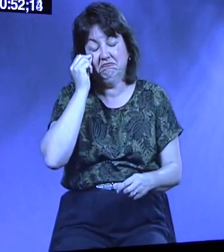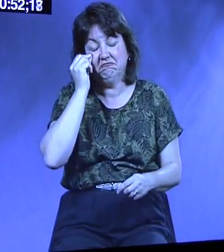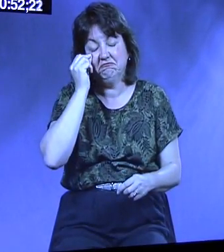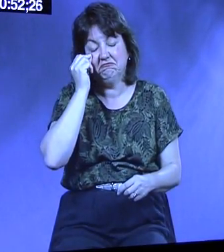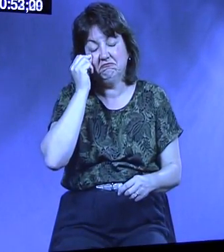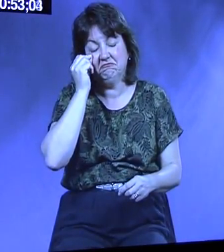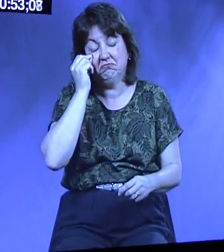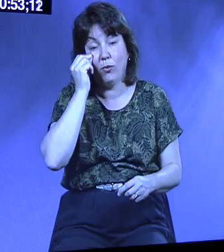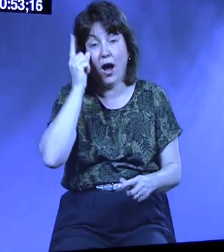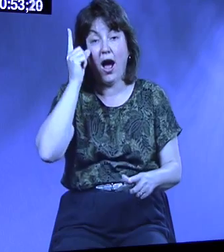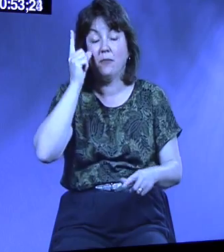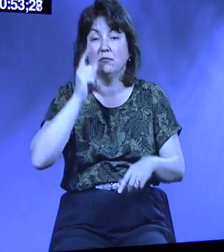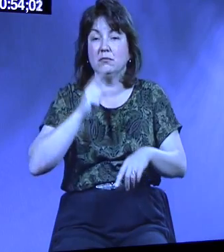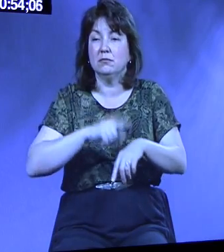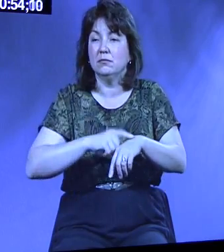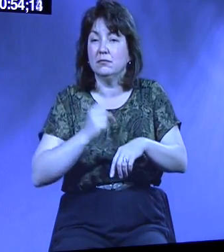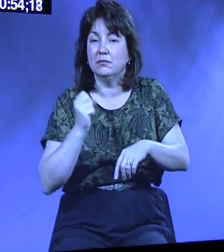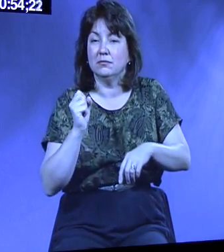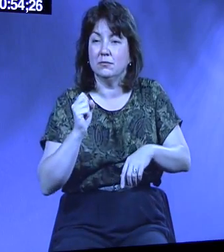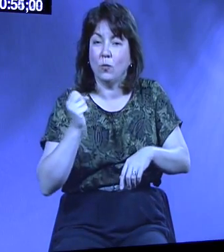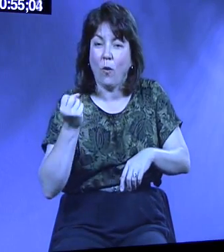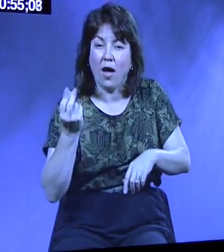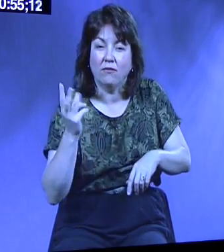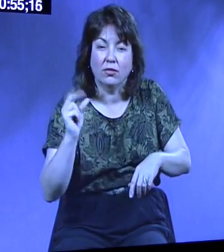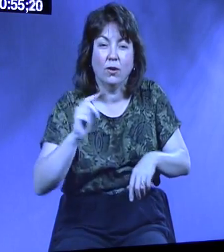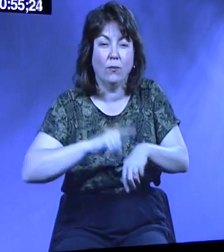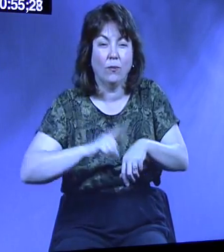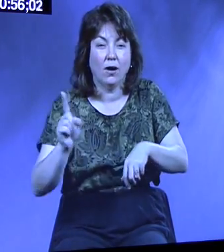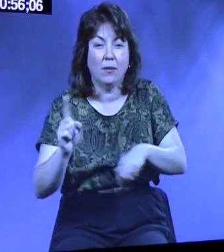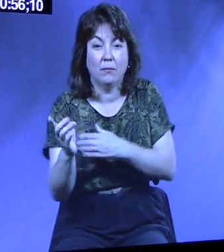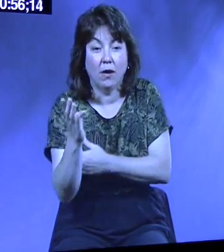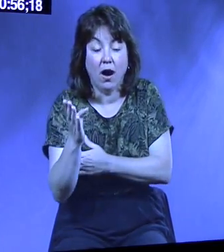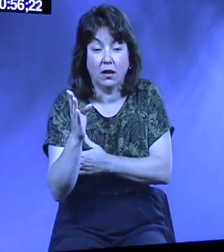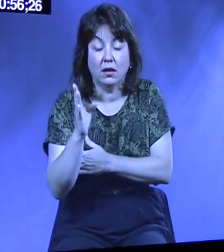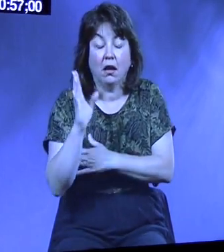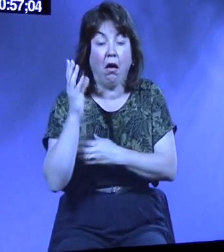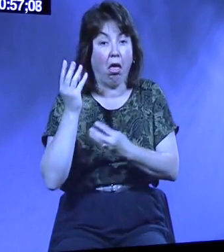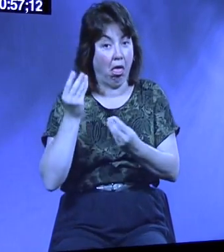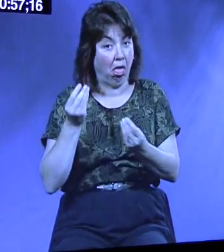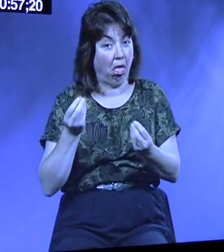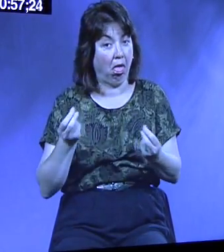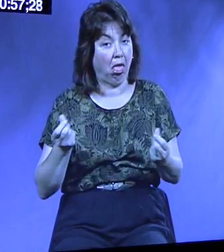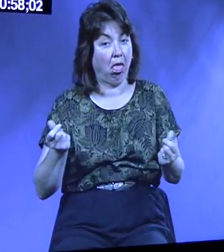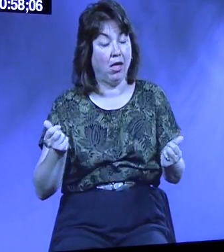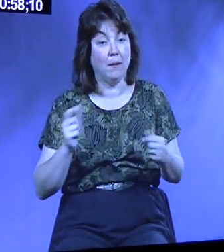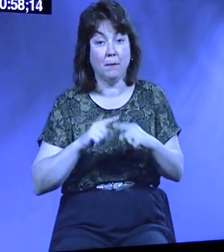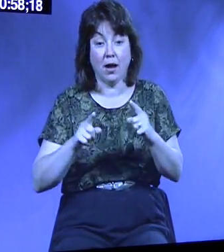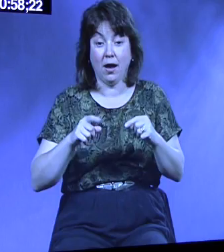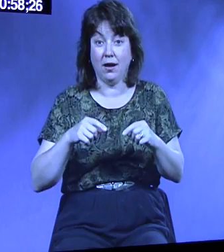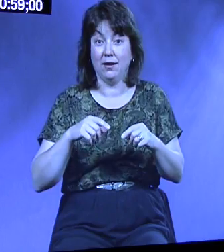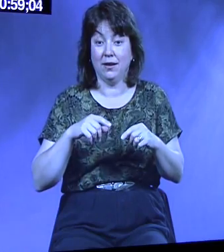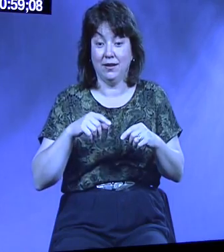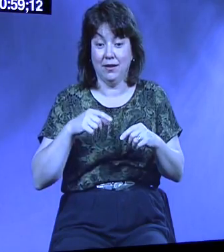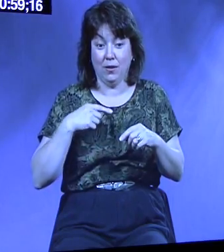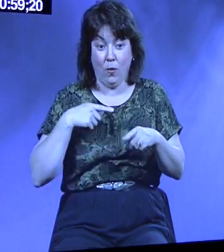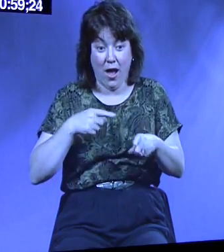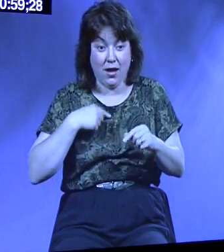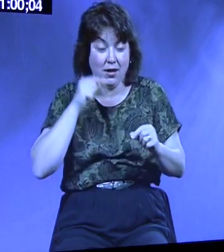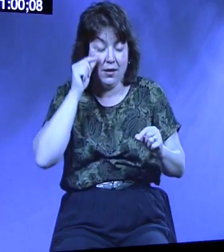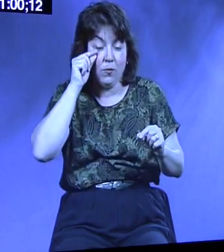water. So I woke up maybe about like 12:30, 1 o'clock in the morning. I thought maybe I had done it.